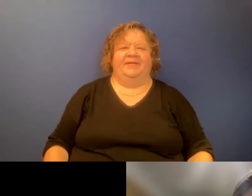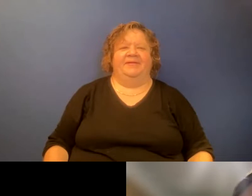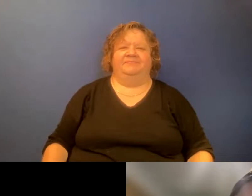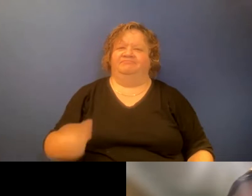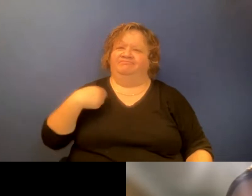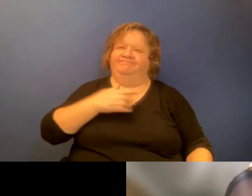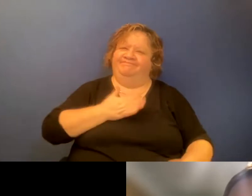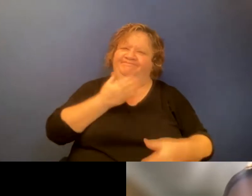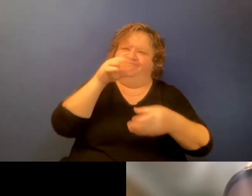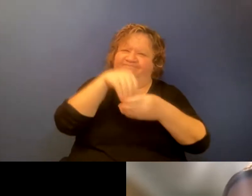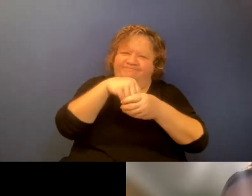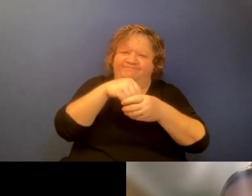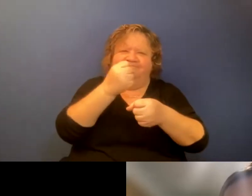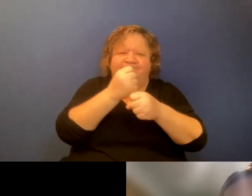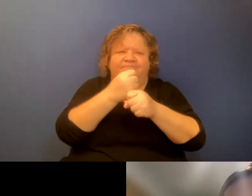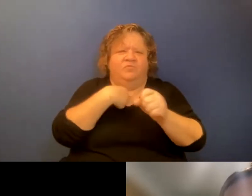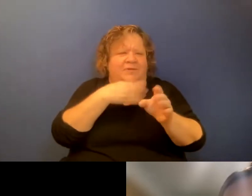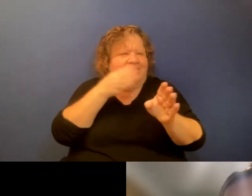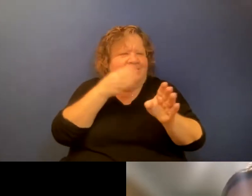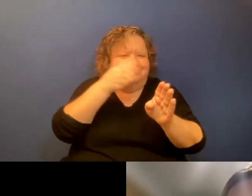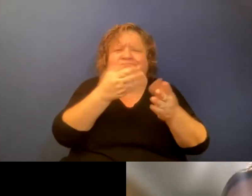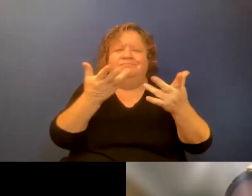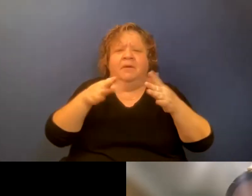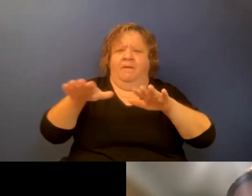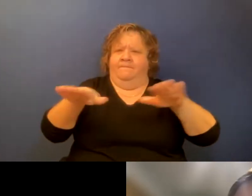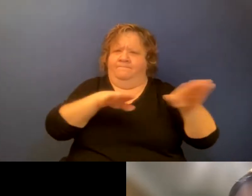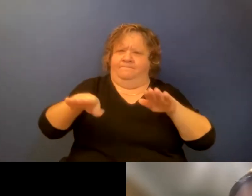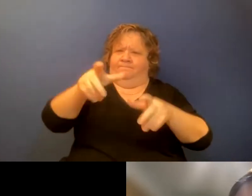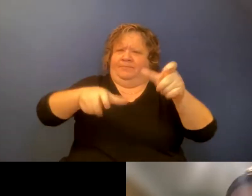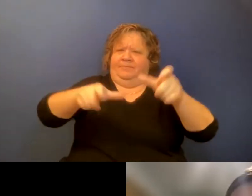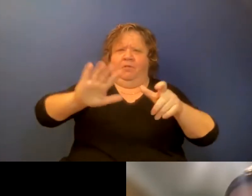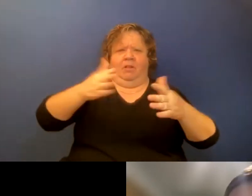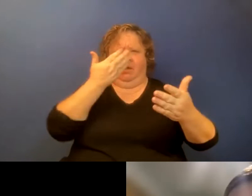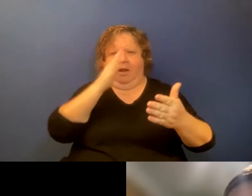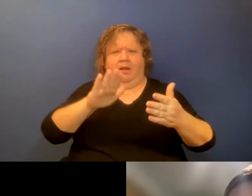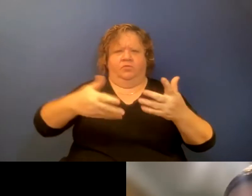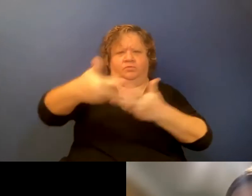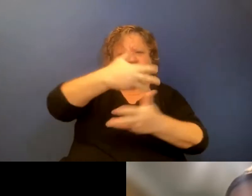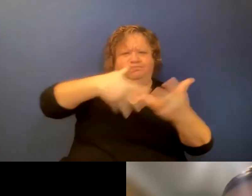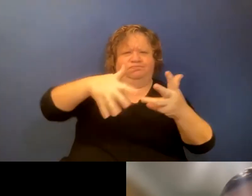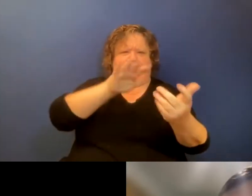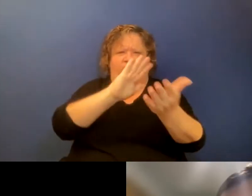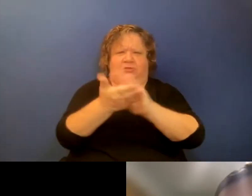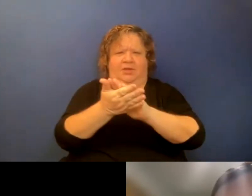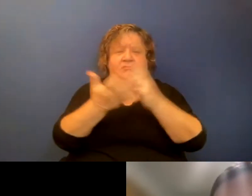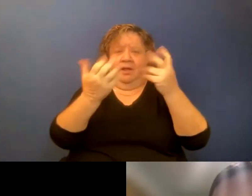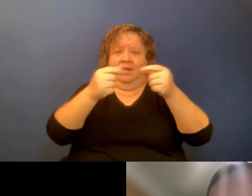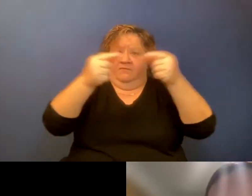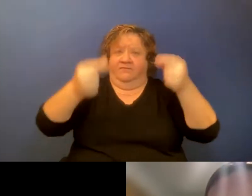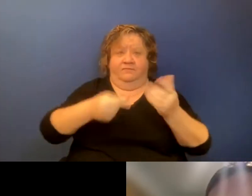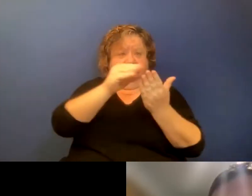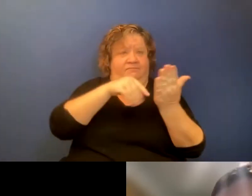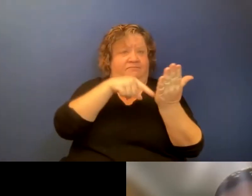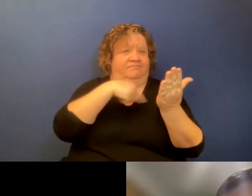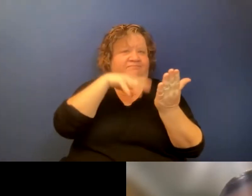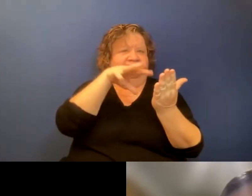of this toolkit and what we want to talk to you about today. We're working in really close partnership with my friend Nafisa Babu.